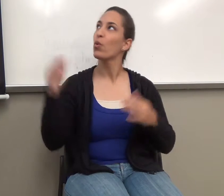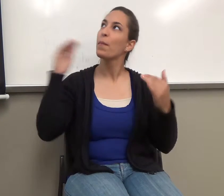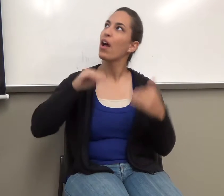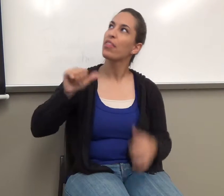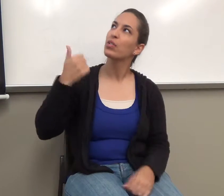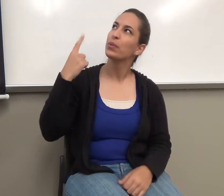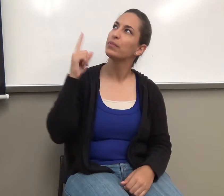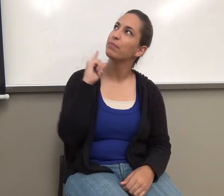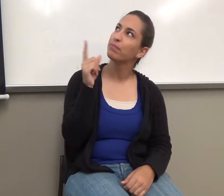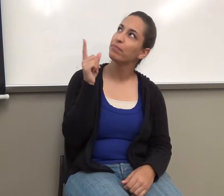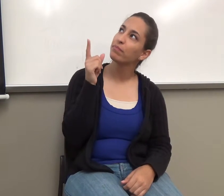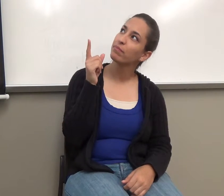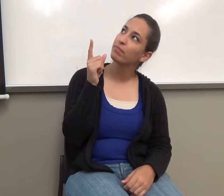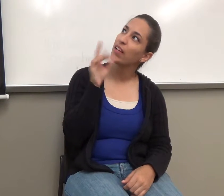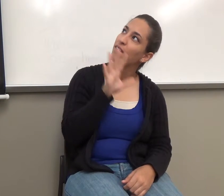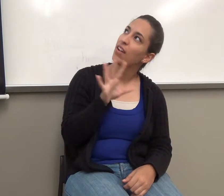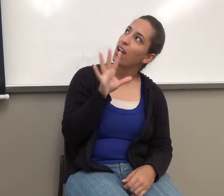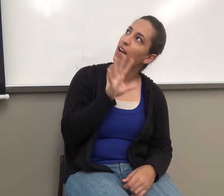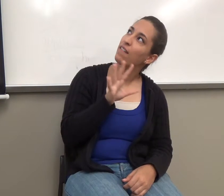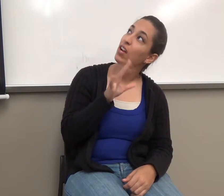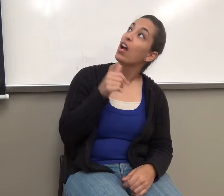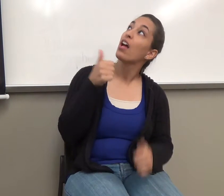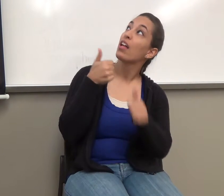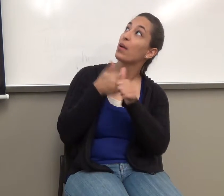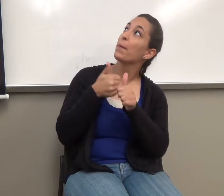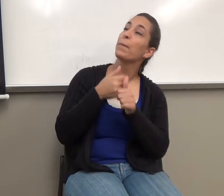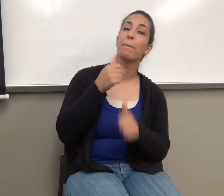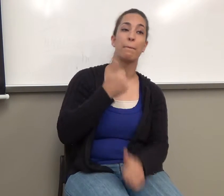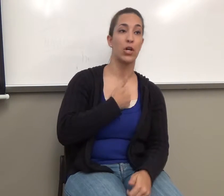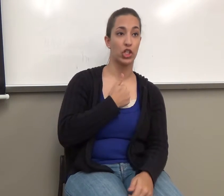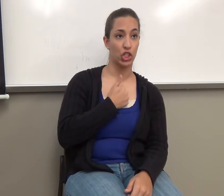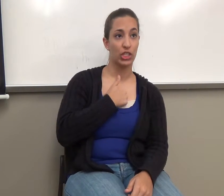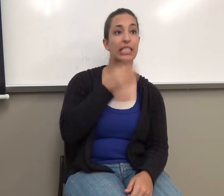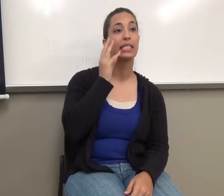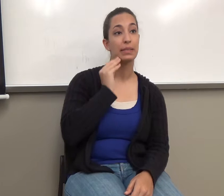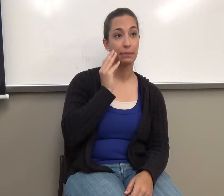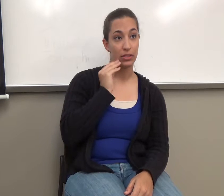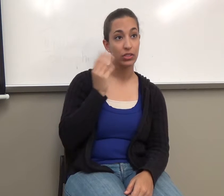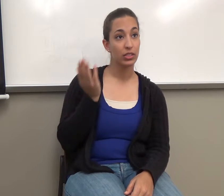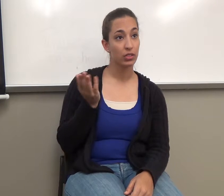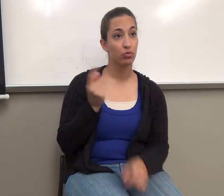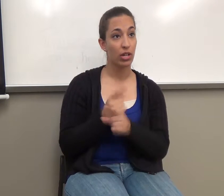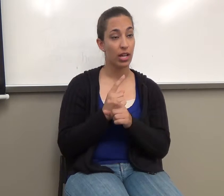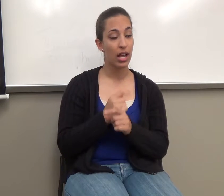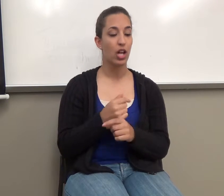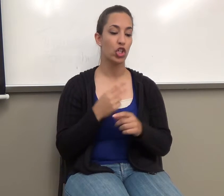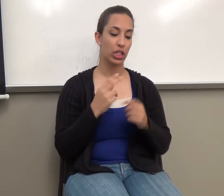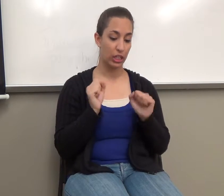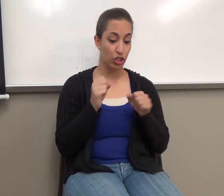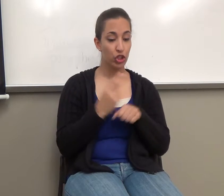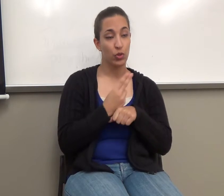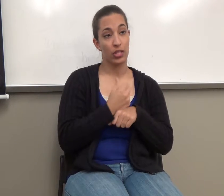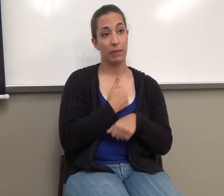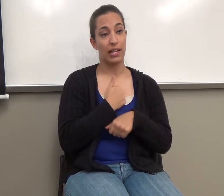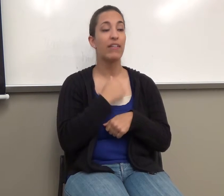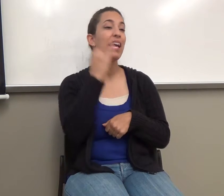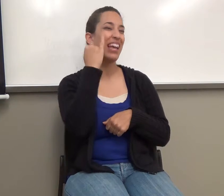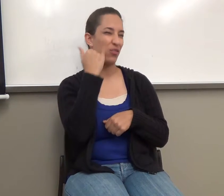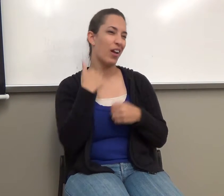another personal experience yourself as a citation if you have a large family